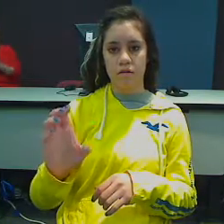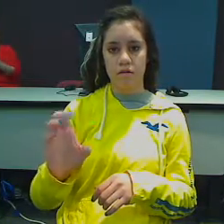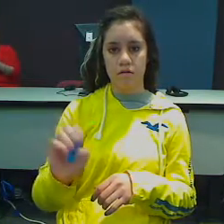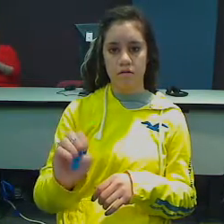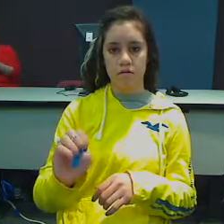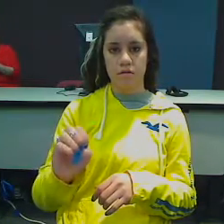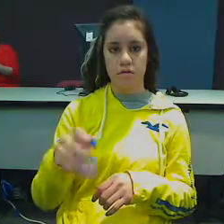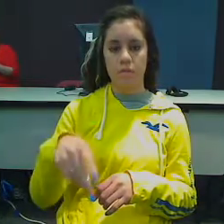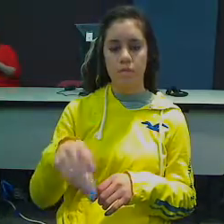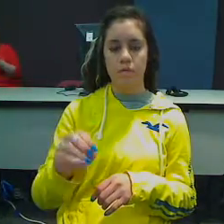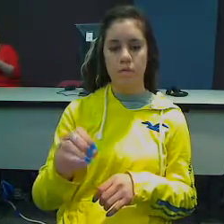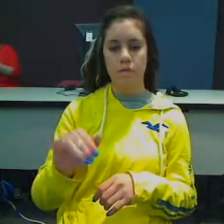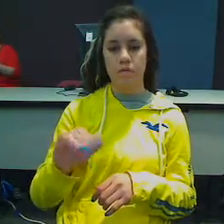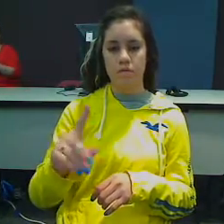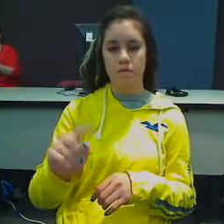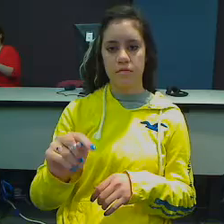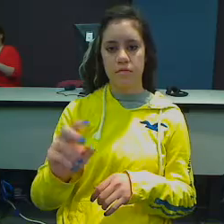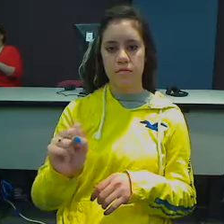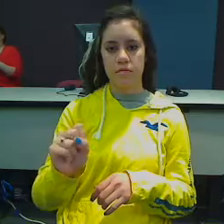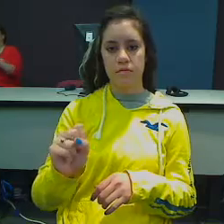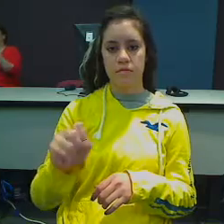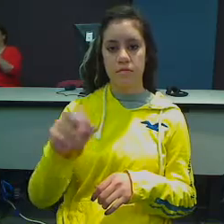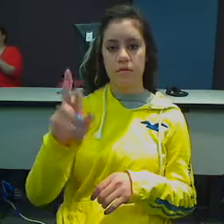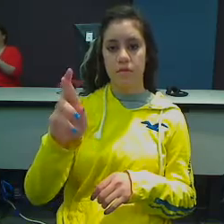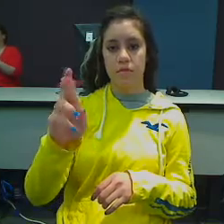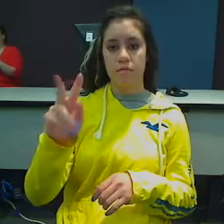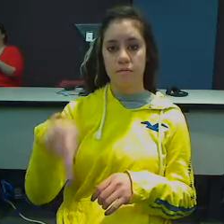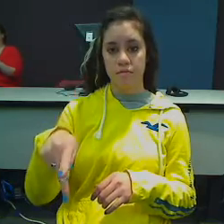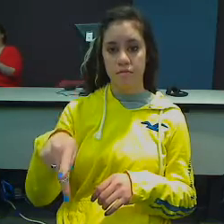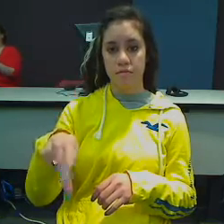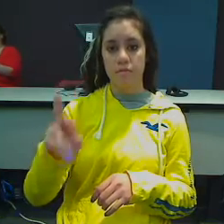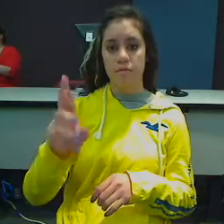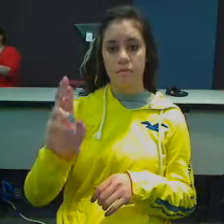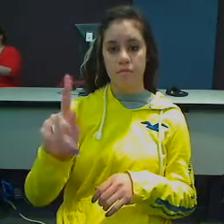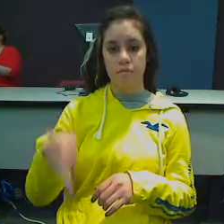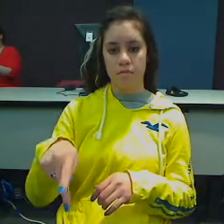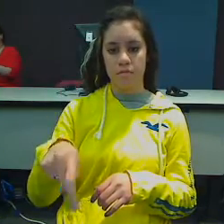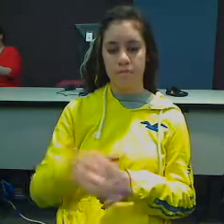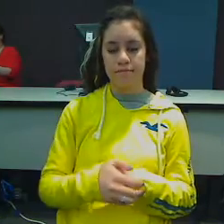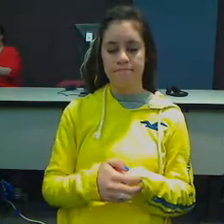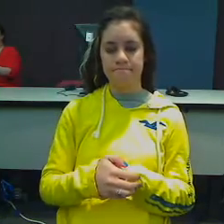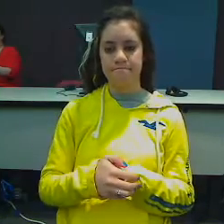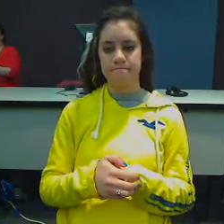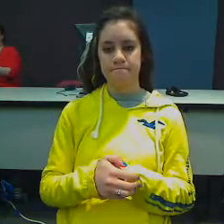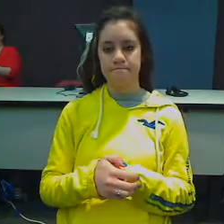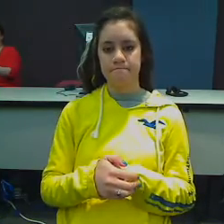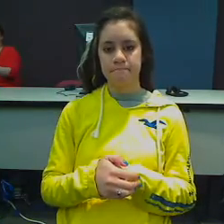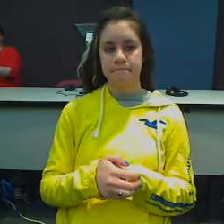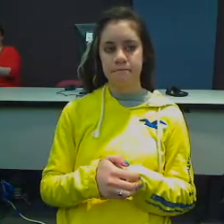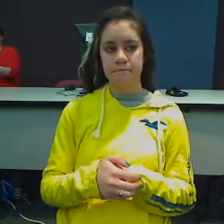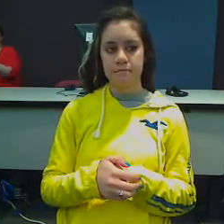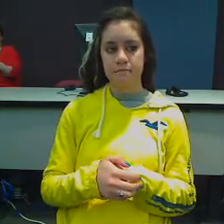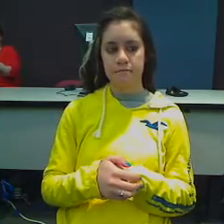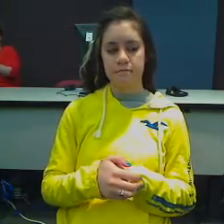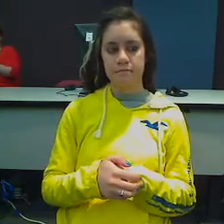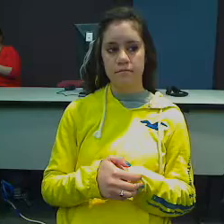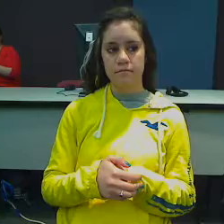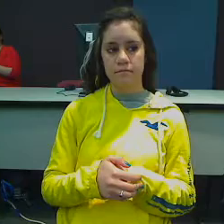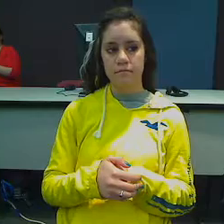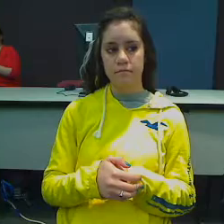define a day. It's the time it takes the Earth to rotate completely around. What that means is that the two